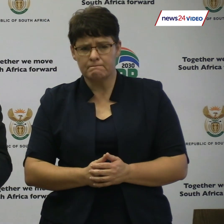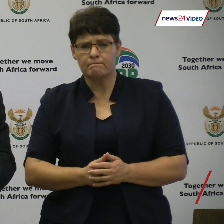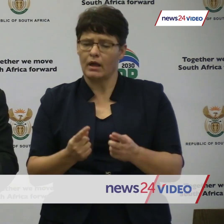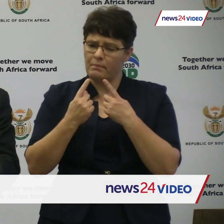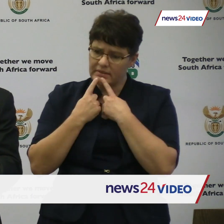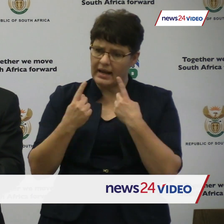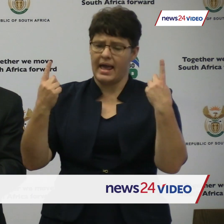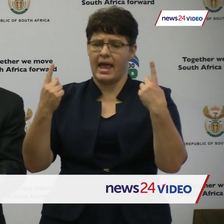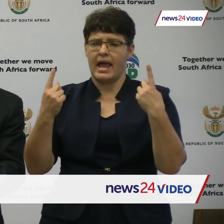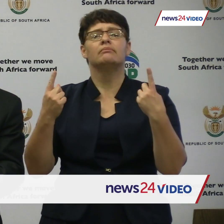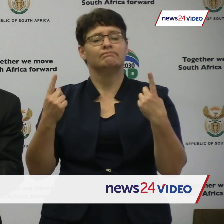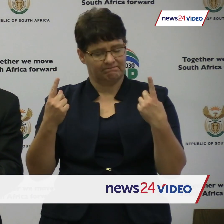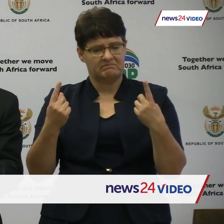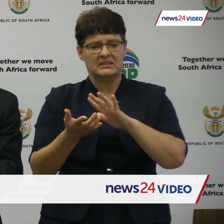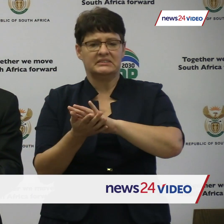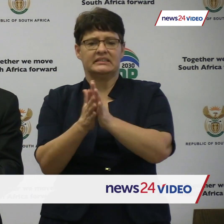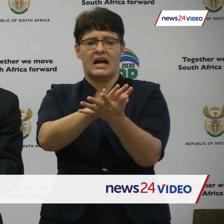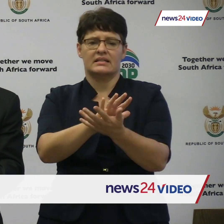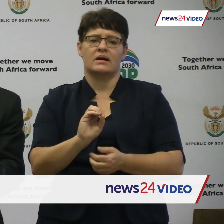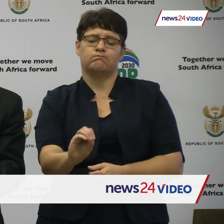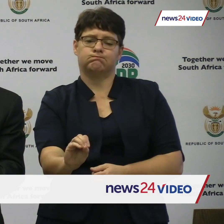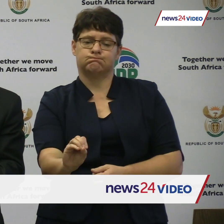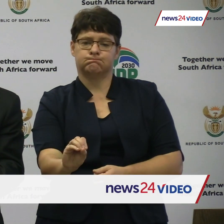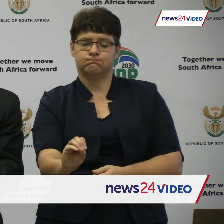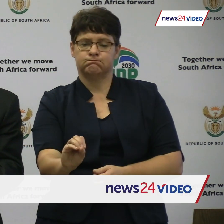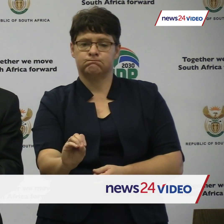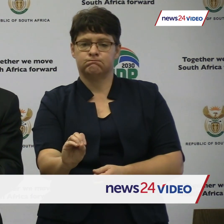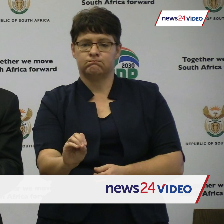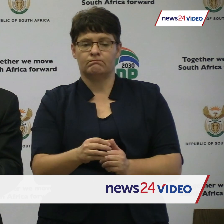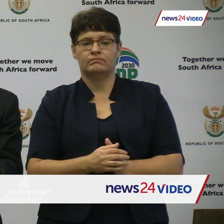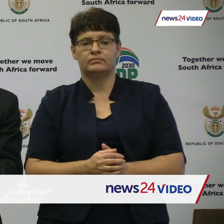declared the country to be in a state of disaster, we closed